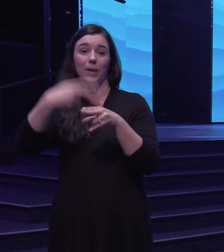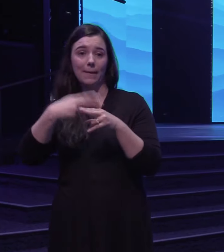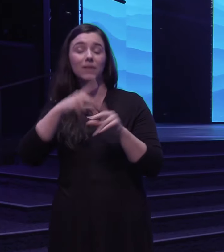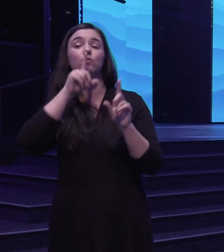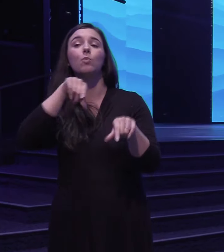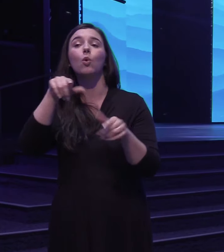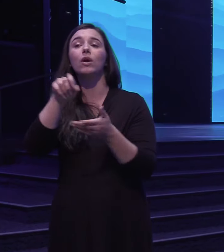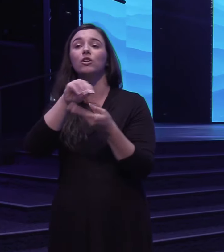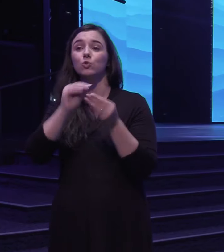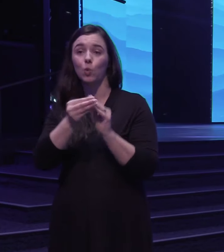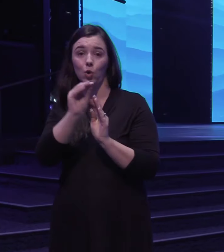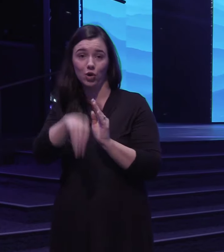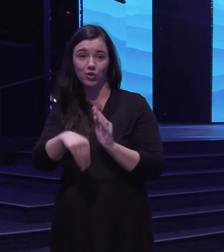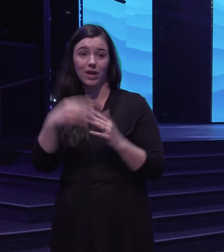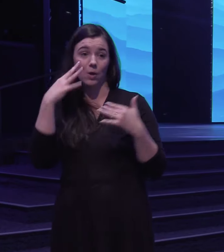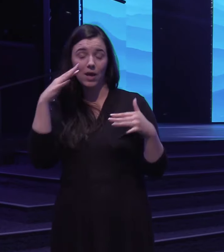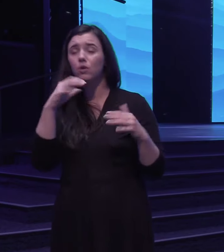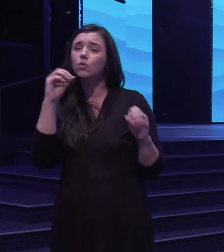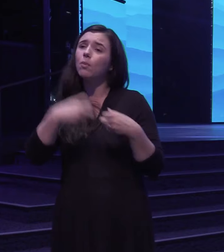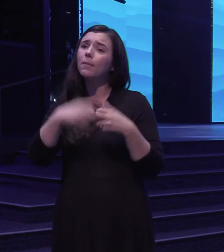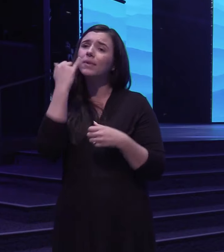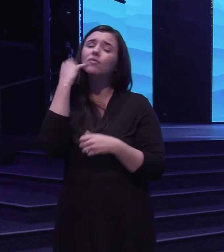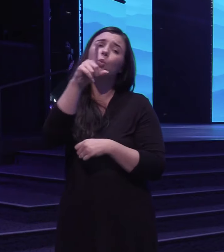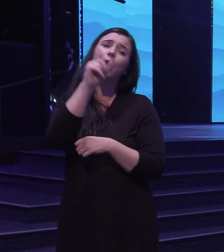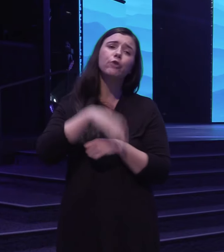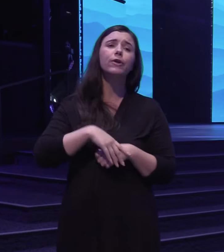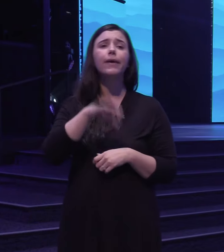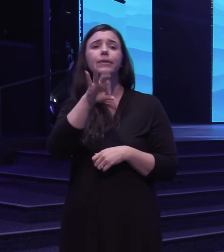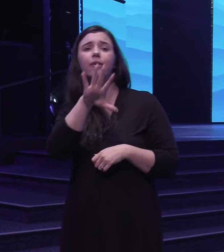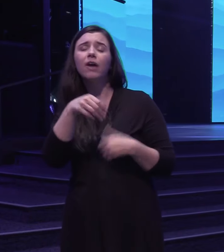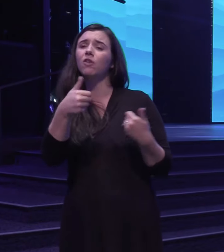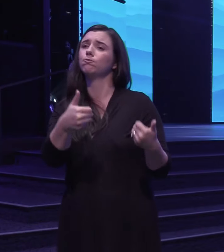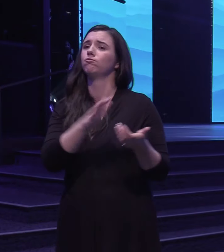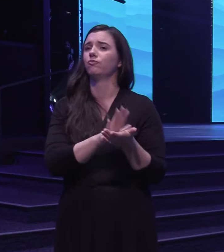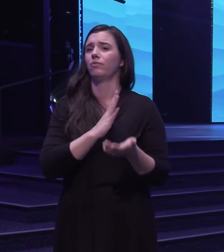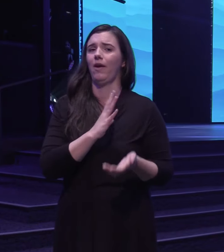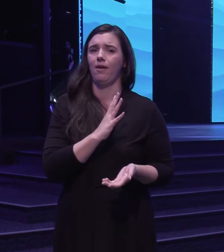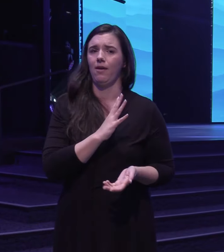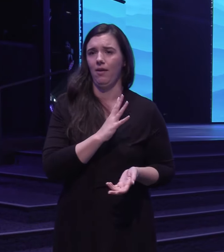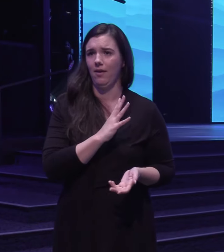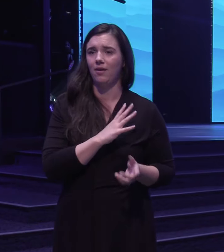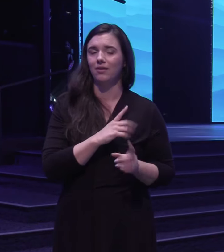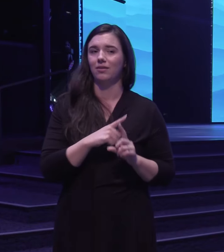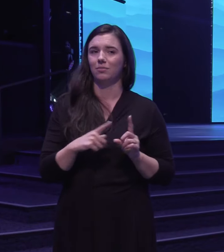loud. Not a problem if you got 100 or 95 or 90.